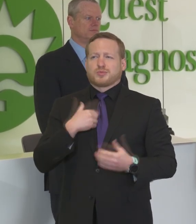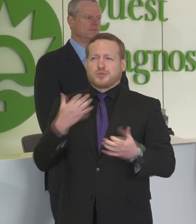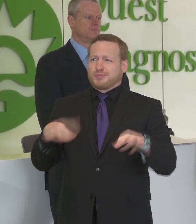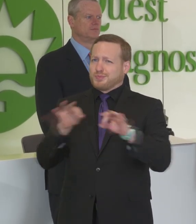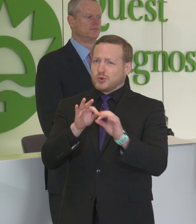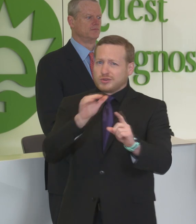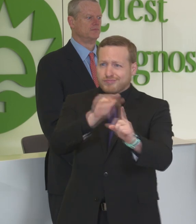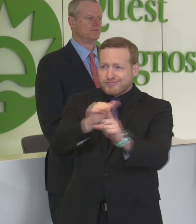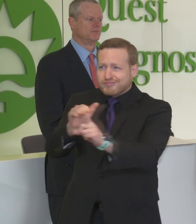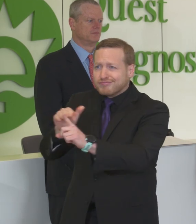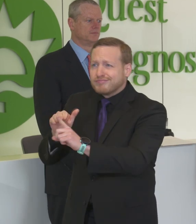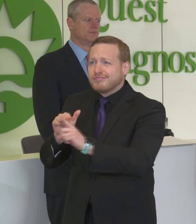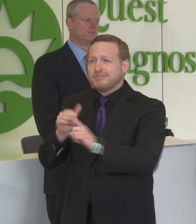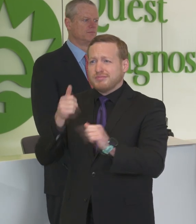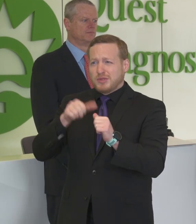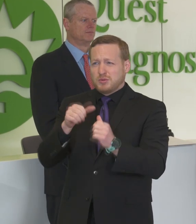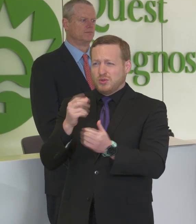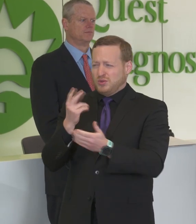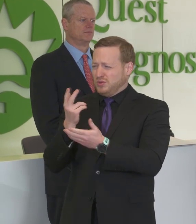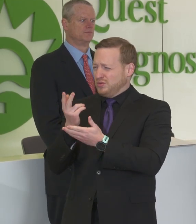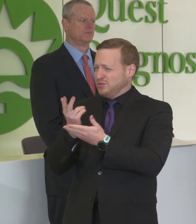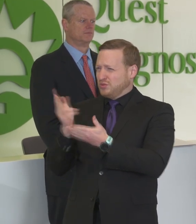the CDC could do testing.